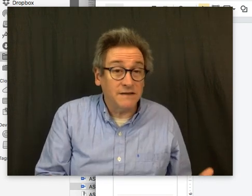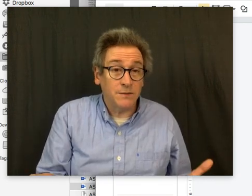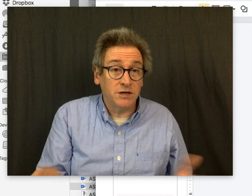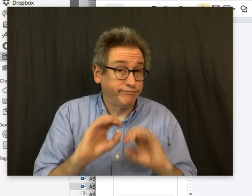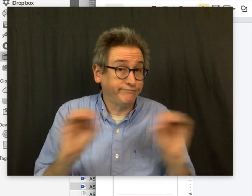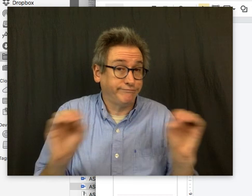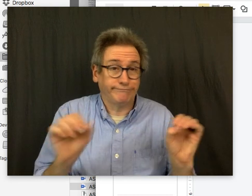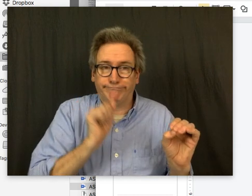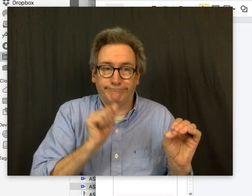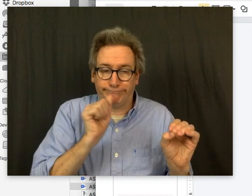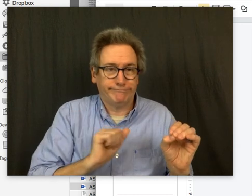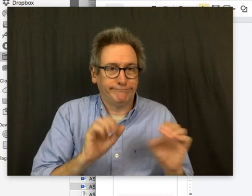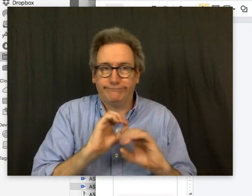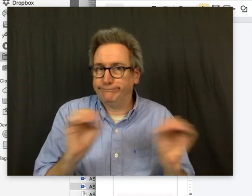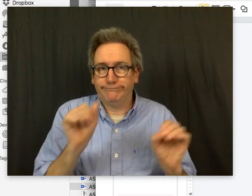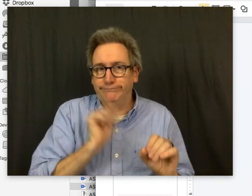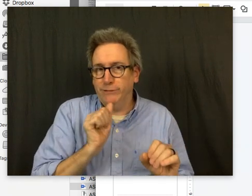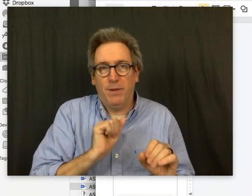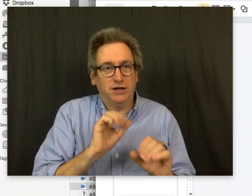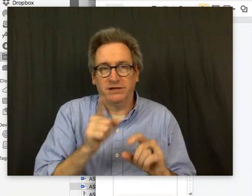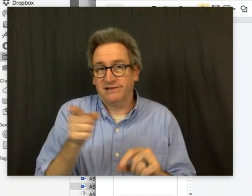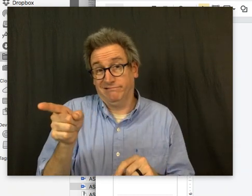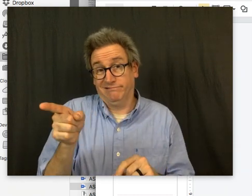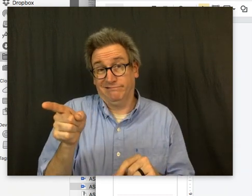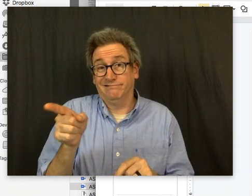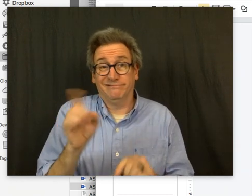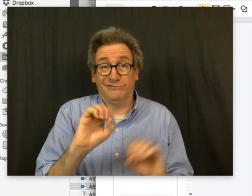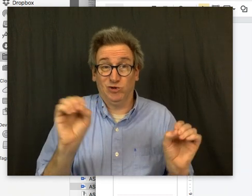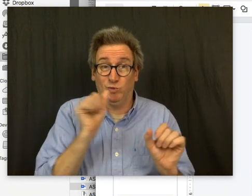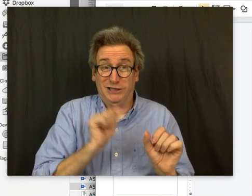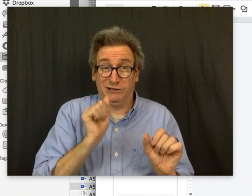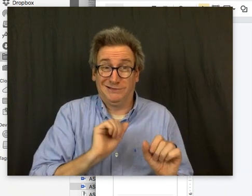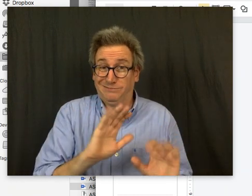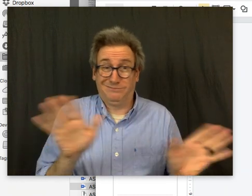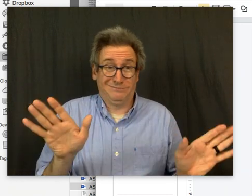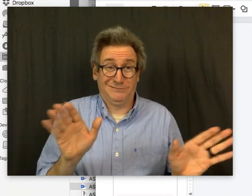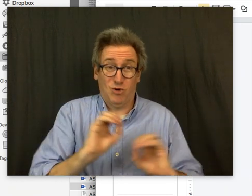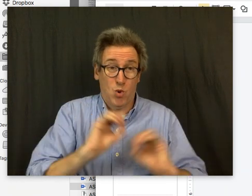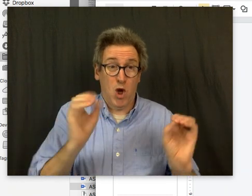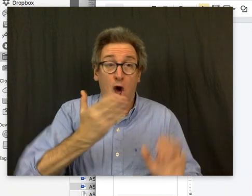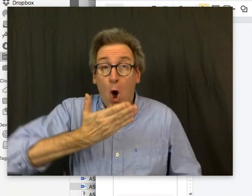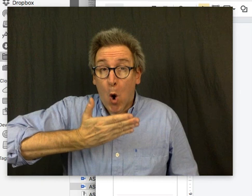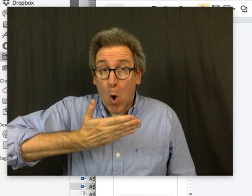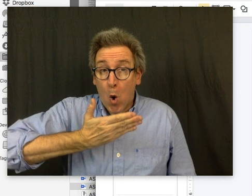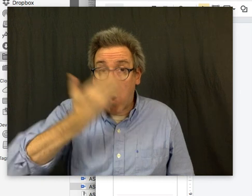And if someone, no patience, no patience.